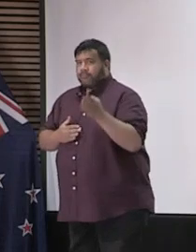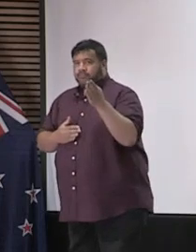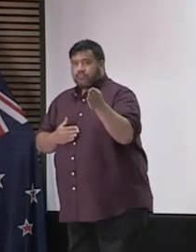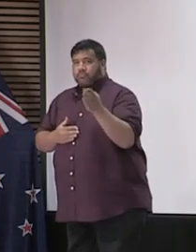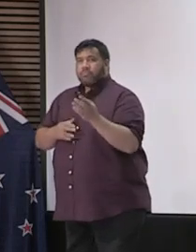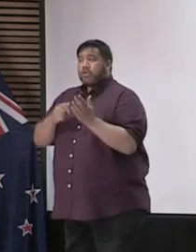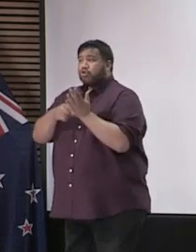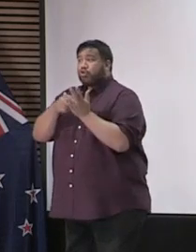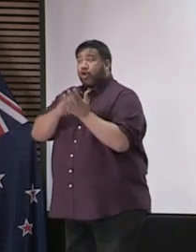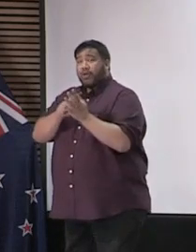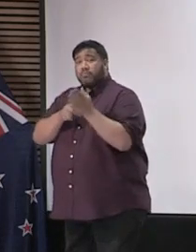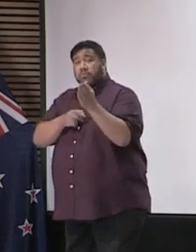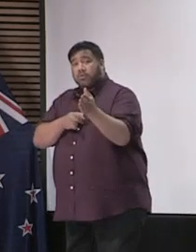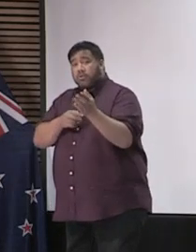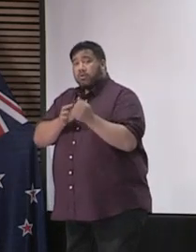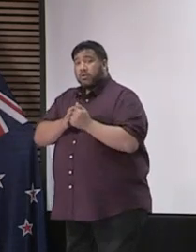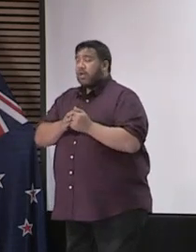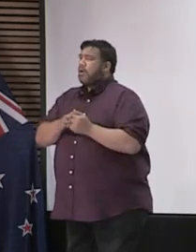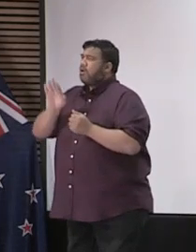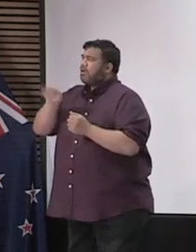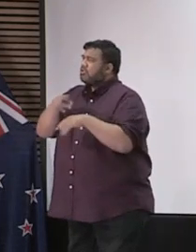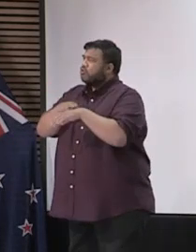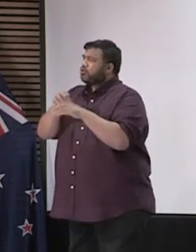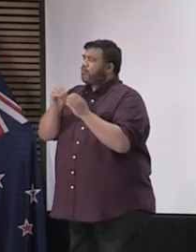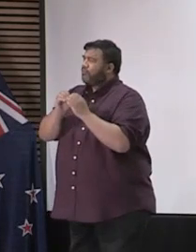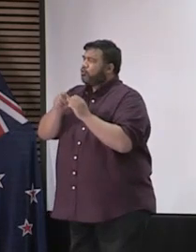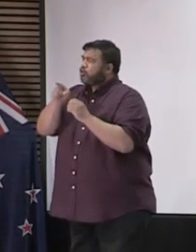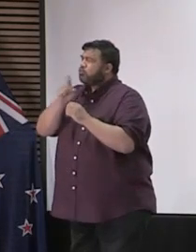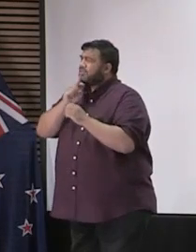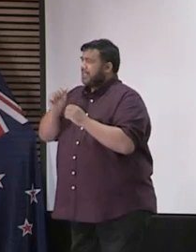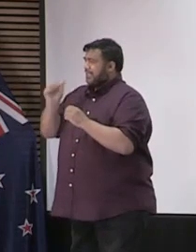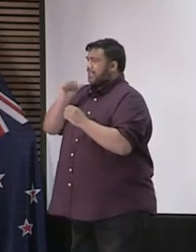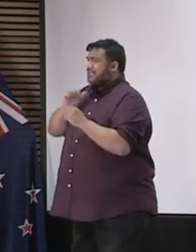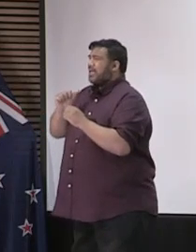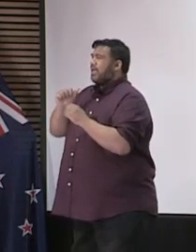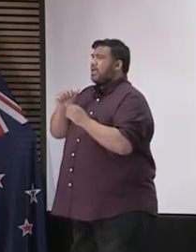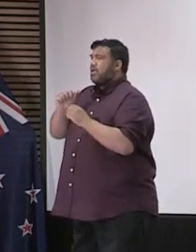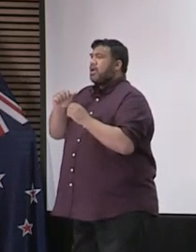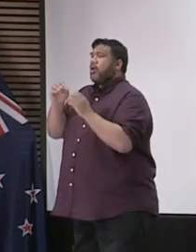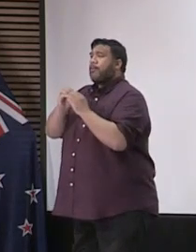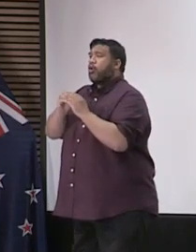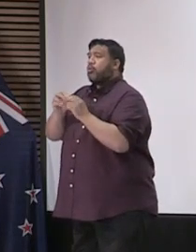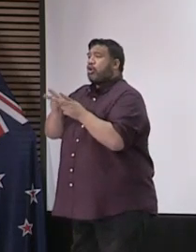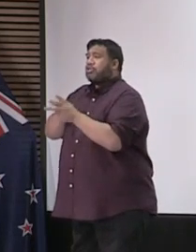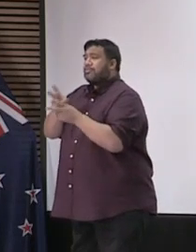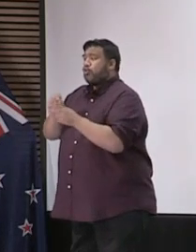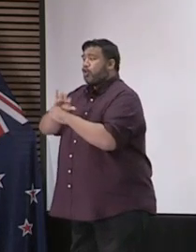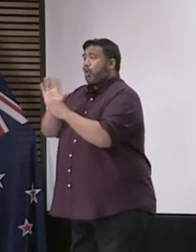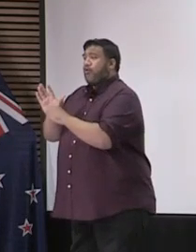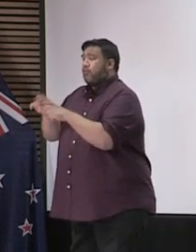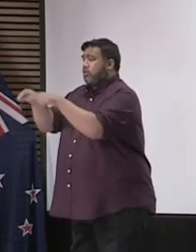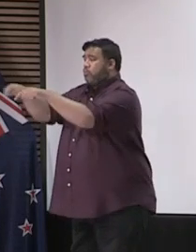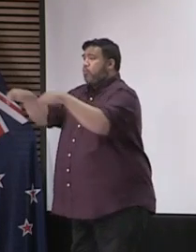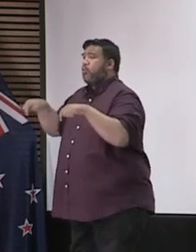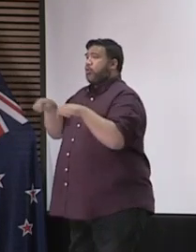Toba and then back to Henry. Dr. Bloomfield, you said yesterday that you'd look into concerns by nurses at Burwood Hospital's COVID-19 ward that they didn't have feet or hair